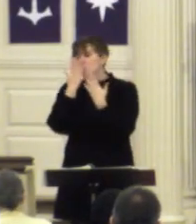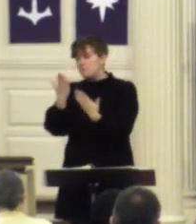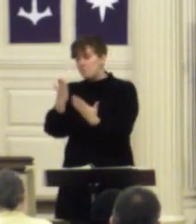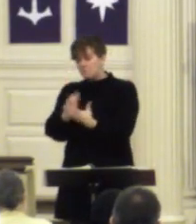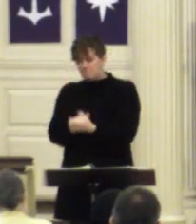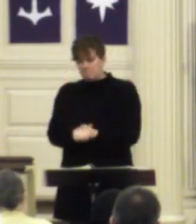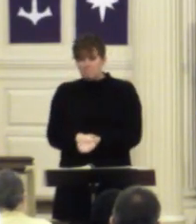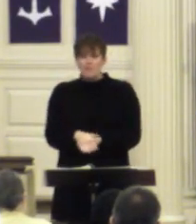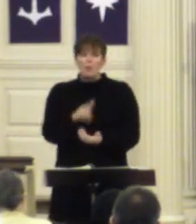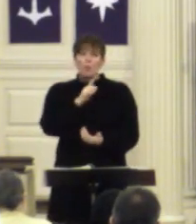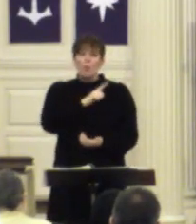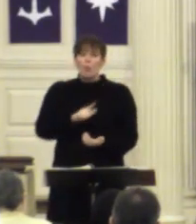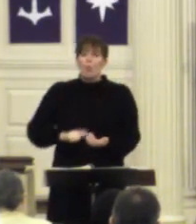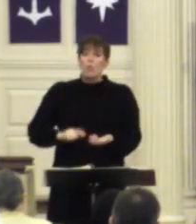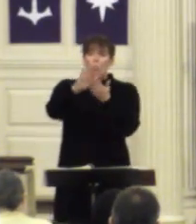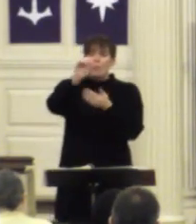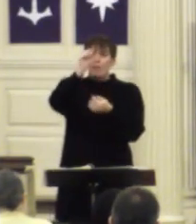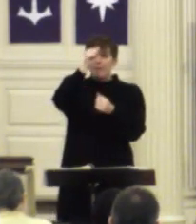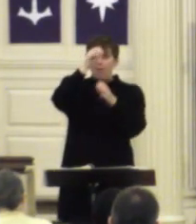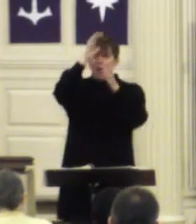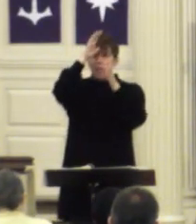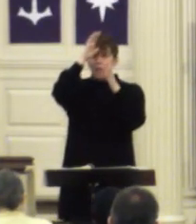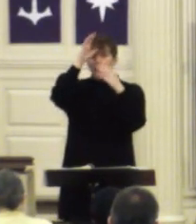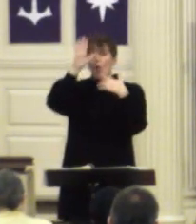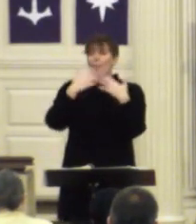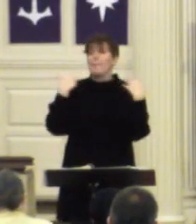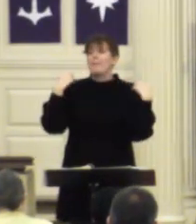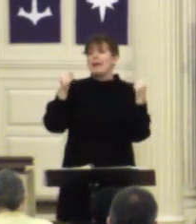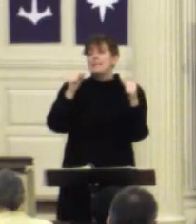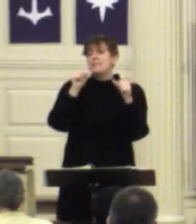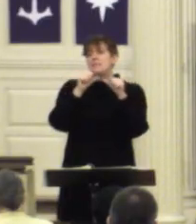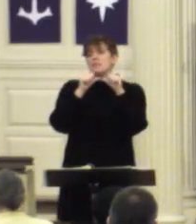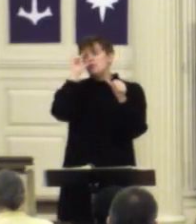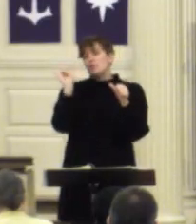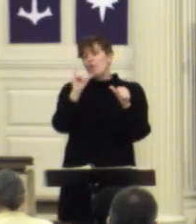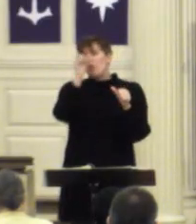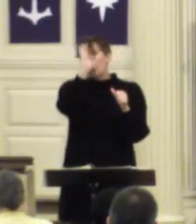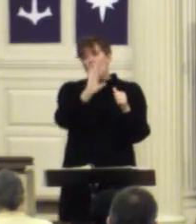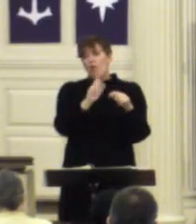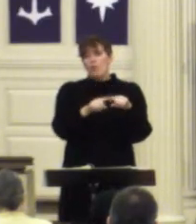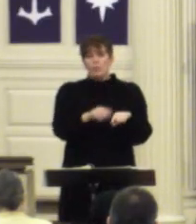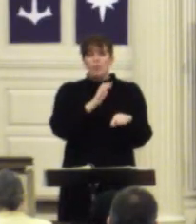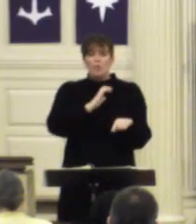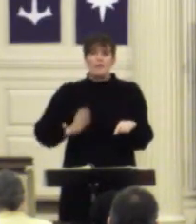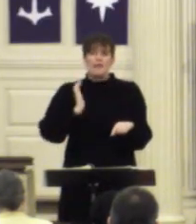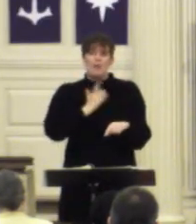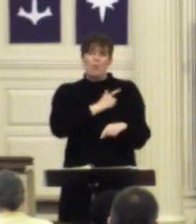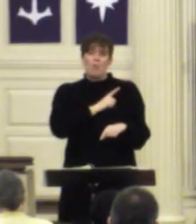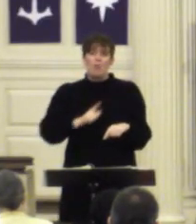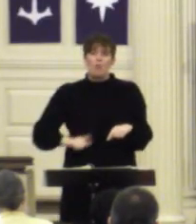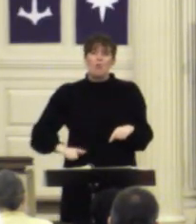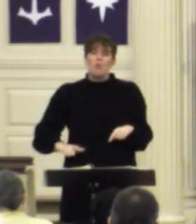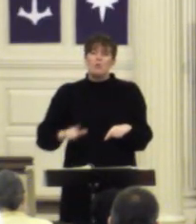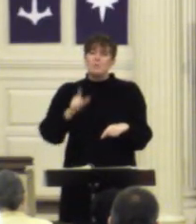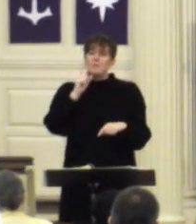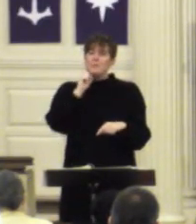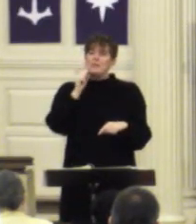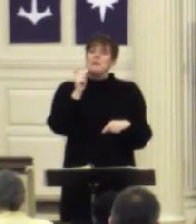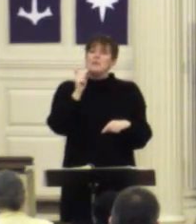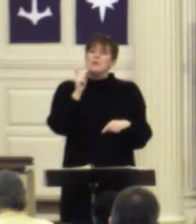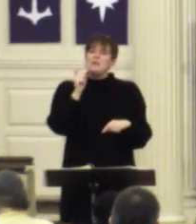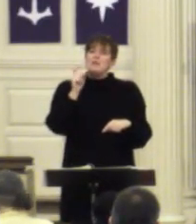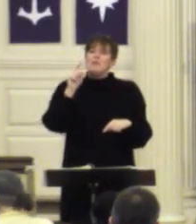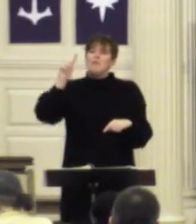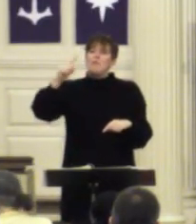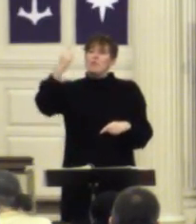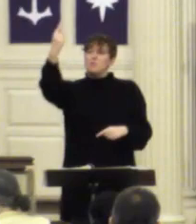Lord, Holy Father, Almighty and Eternal God, through Christ our Lord, for he assumed at his first